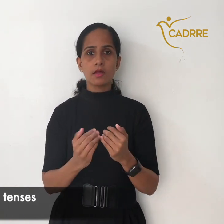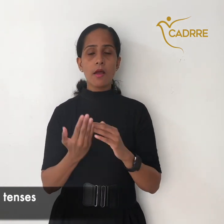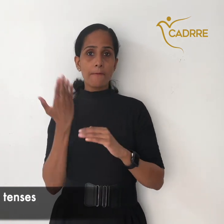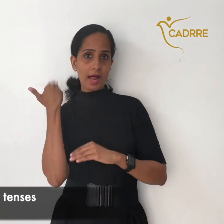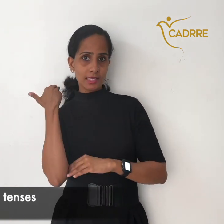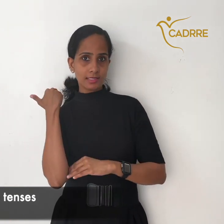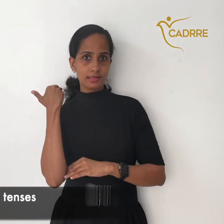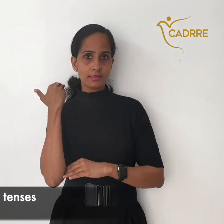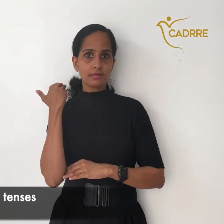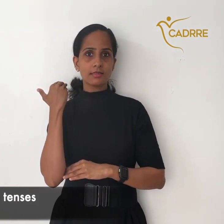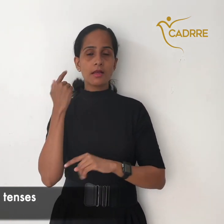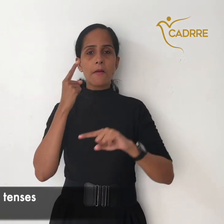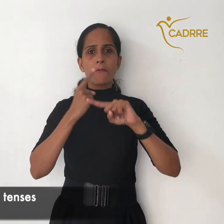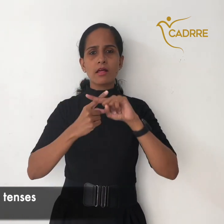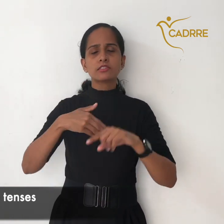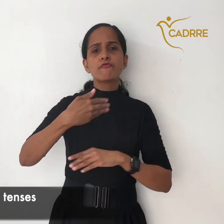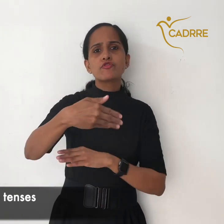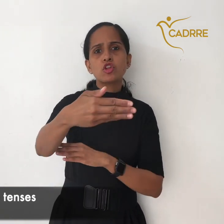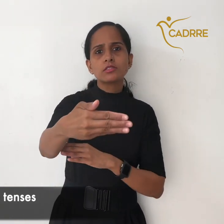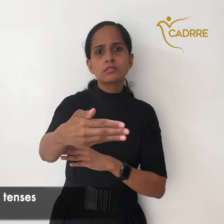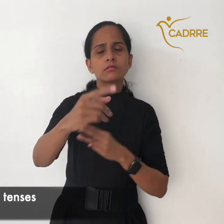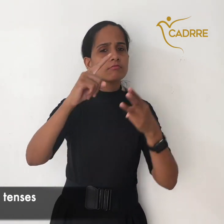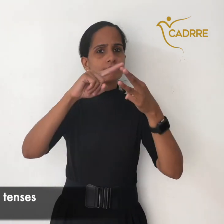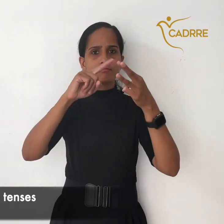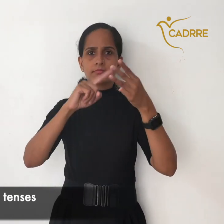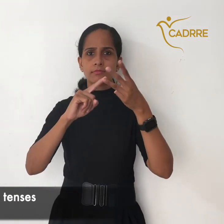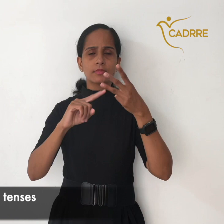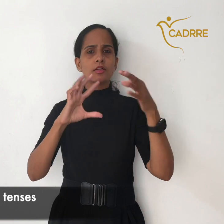past and future tenses.